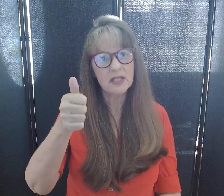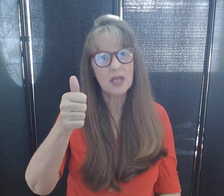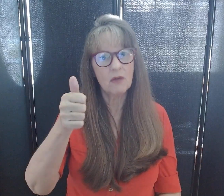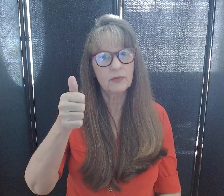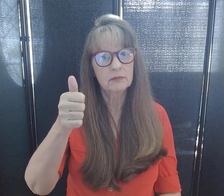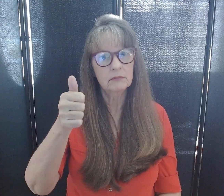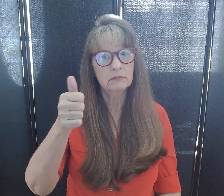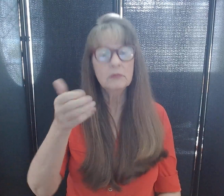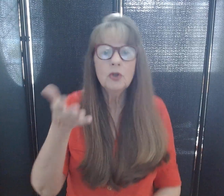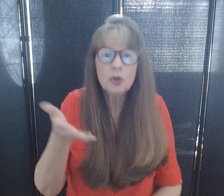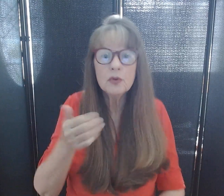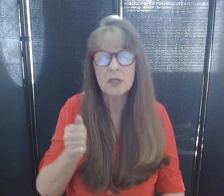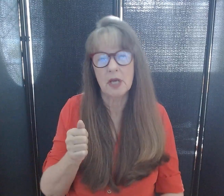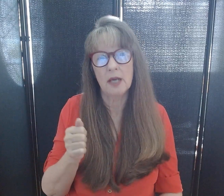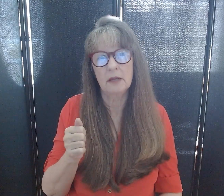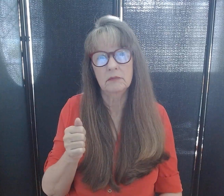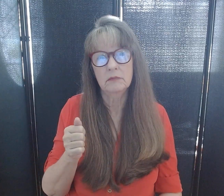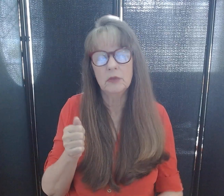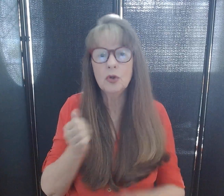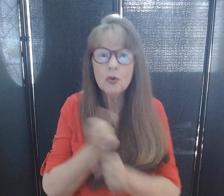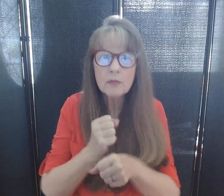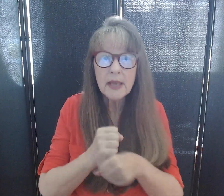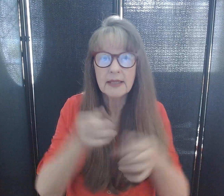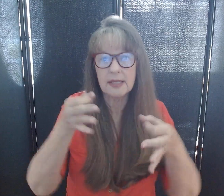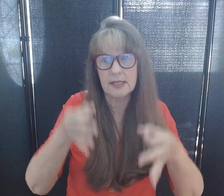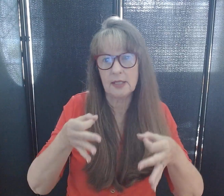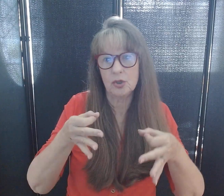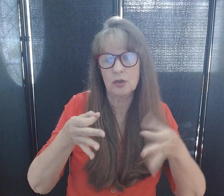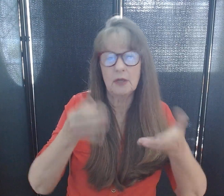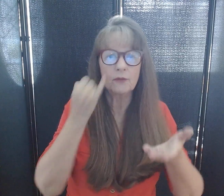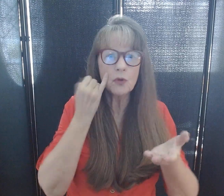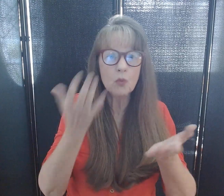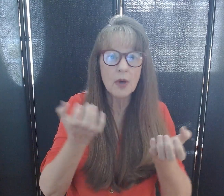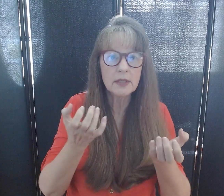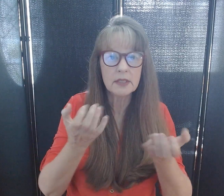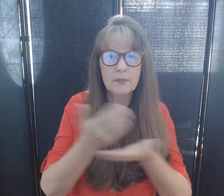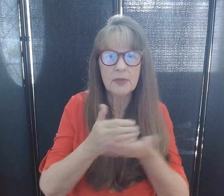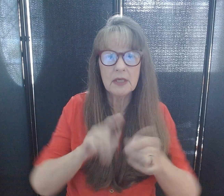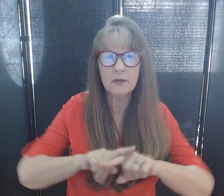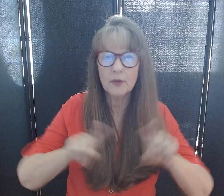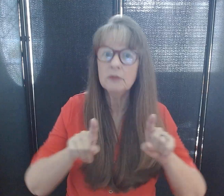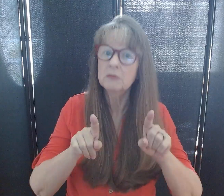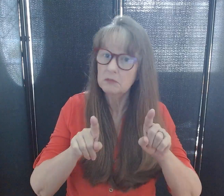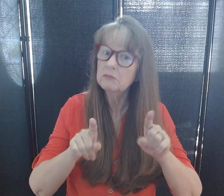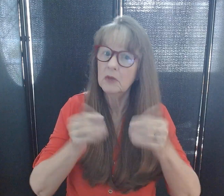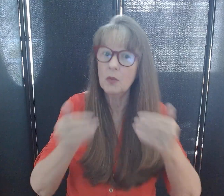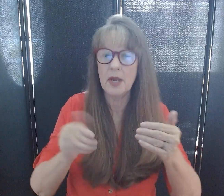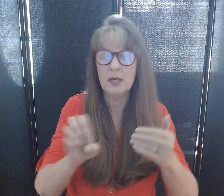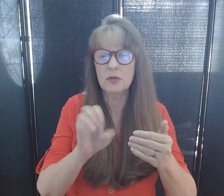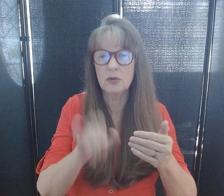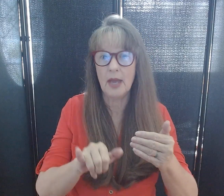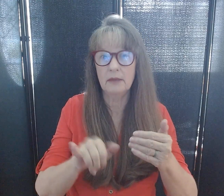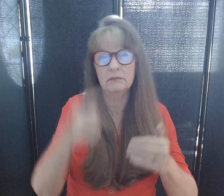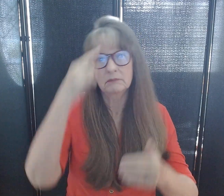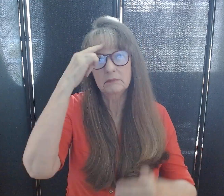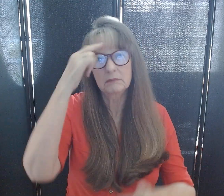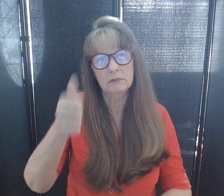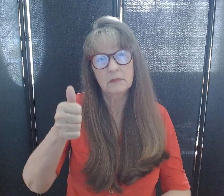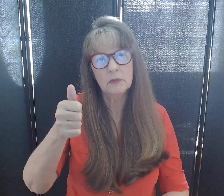self. You decide. You make that decision. If you want something different, go ahead and do that. You